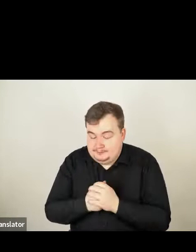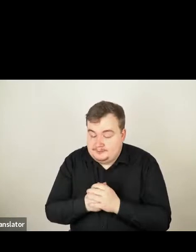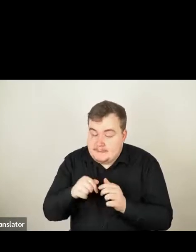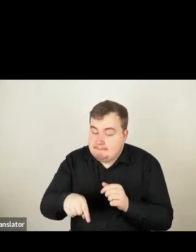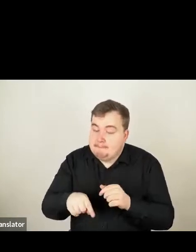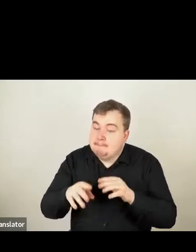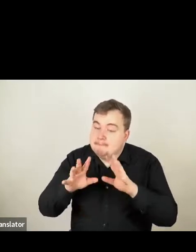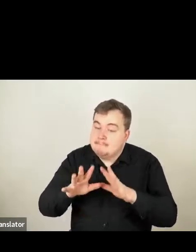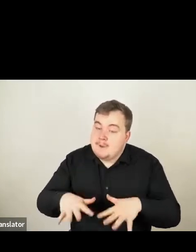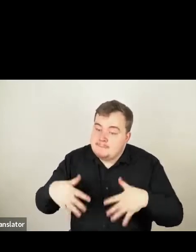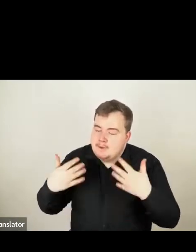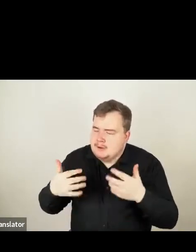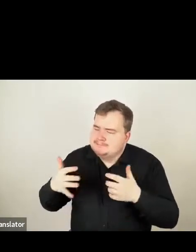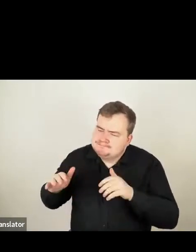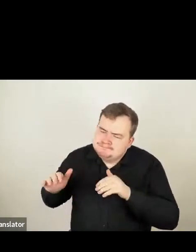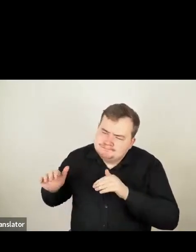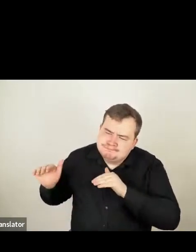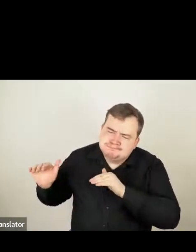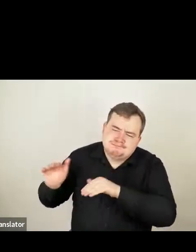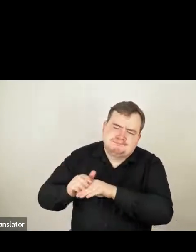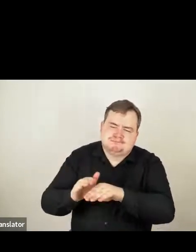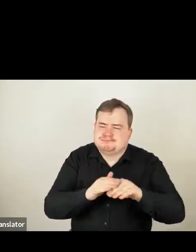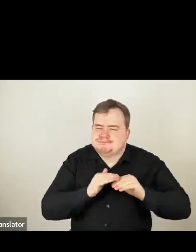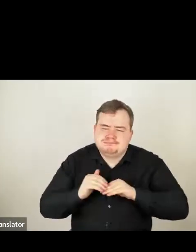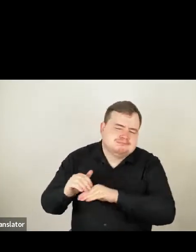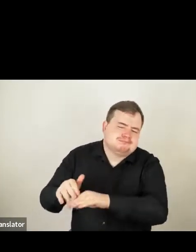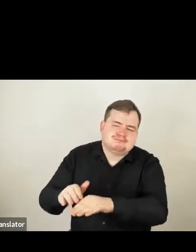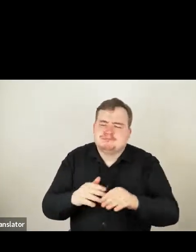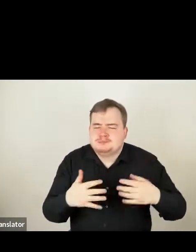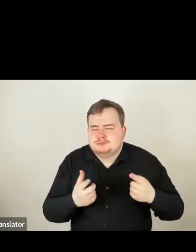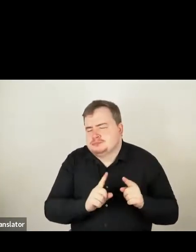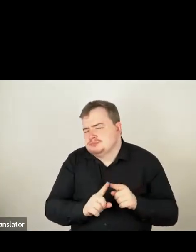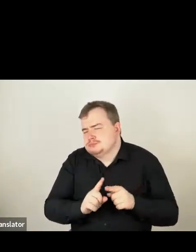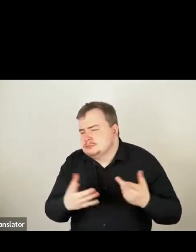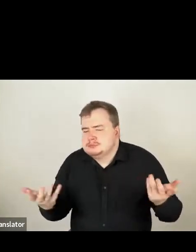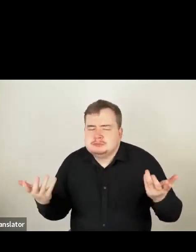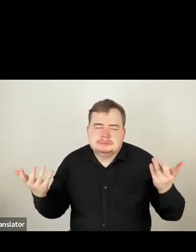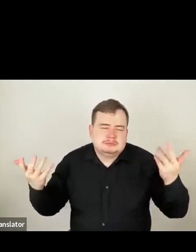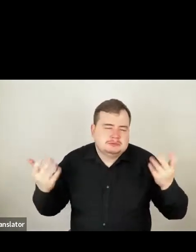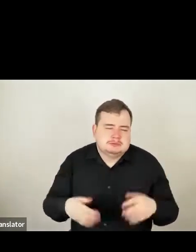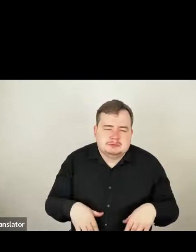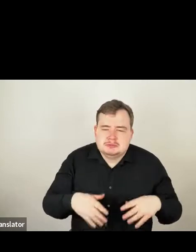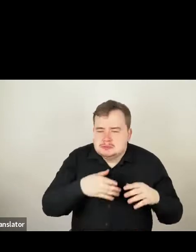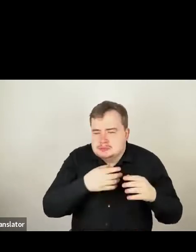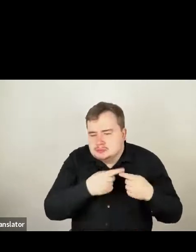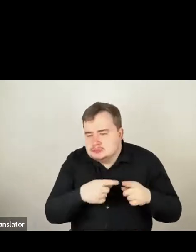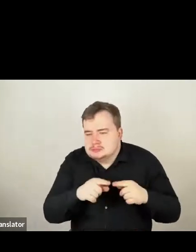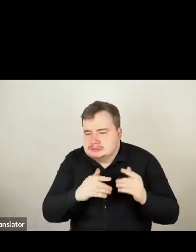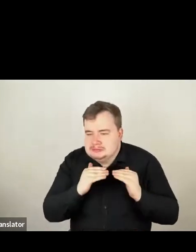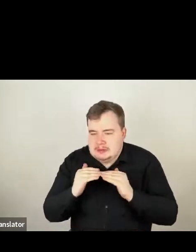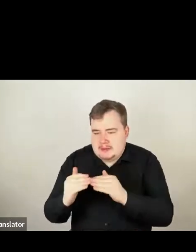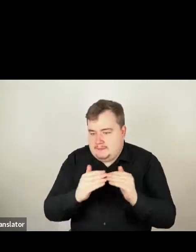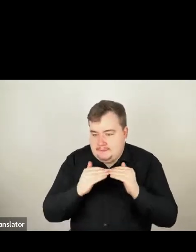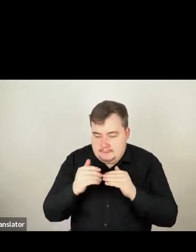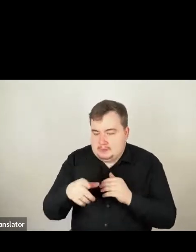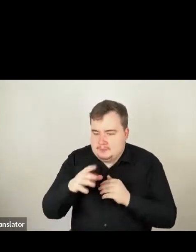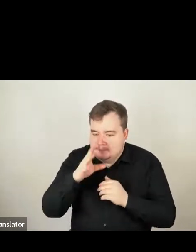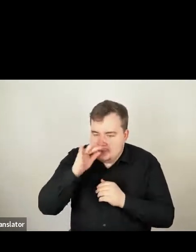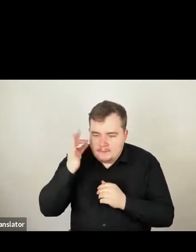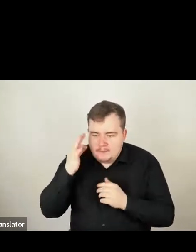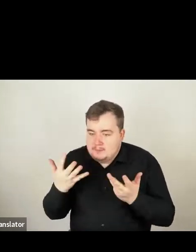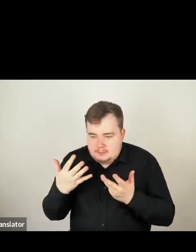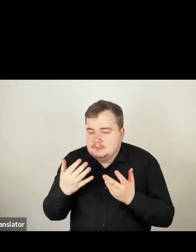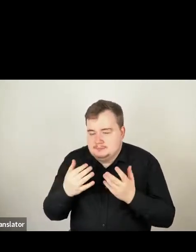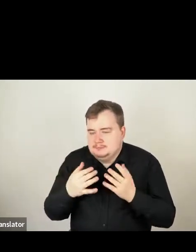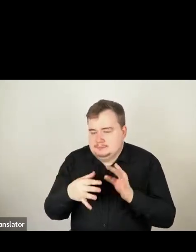awareness for issues that do preoccupy the other women and other parts of the society.